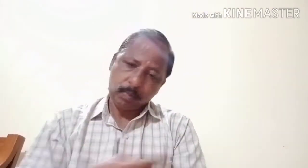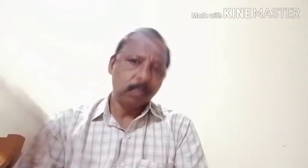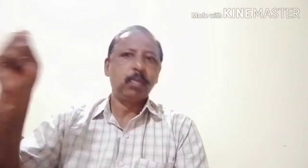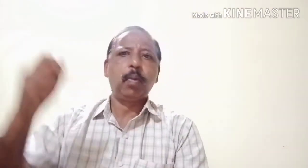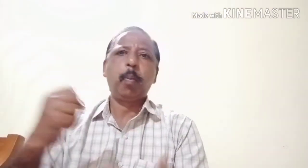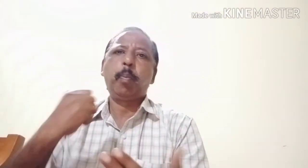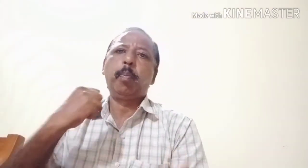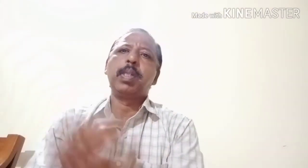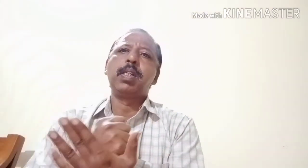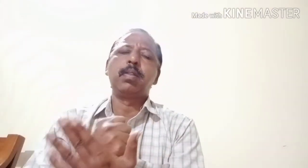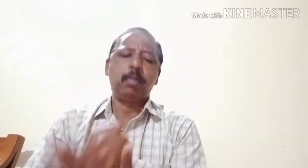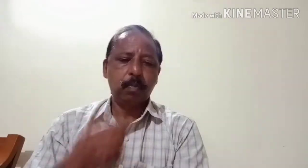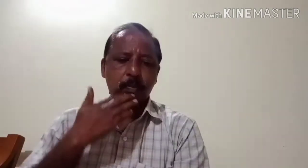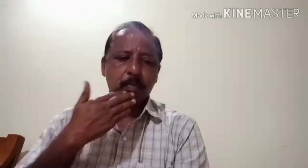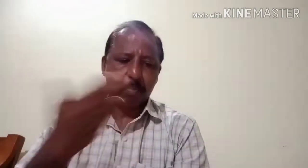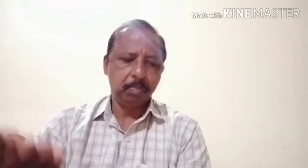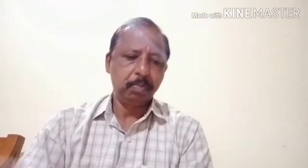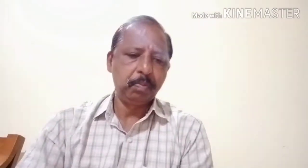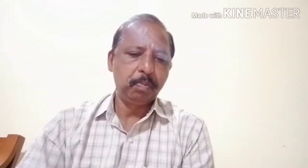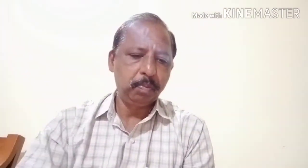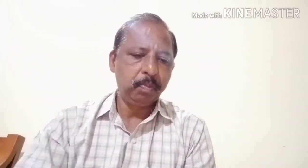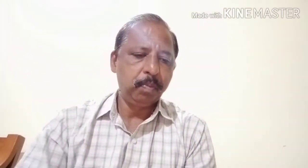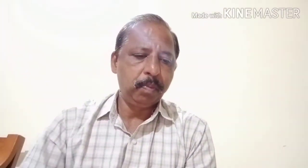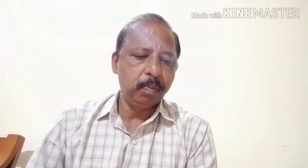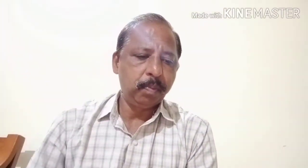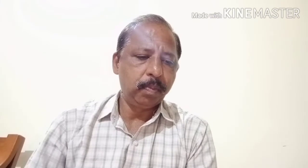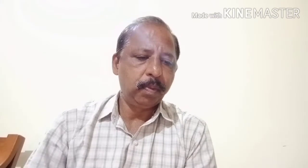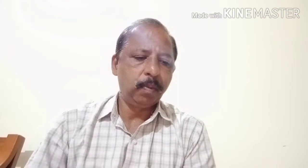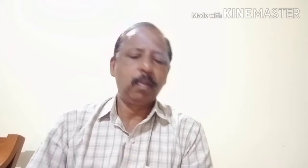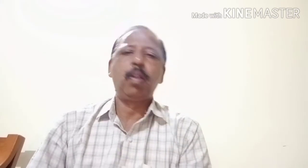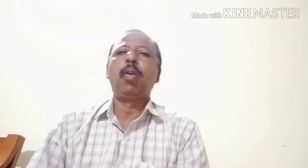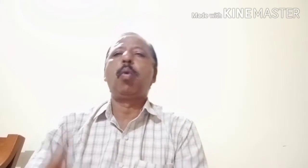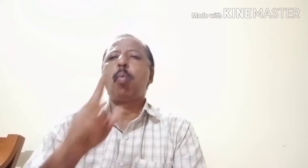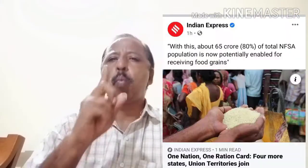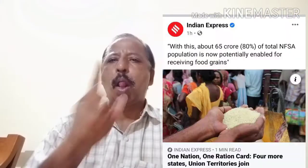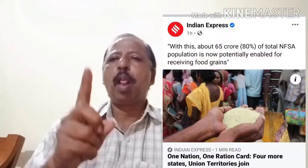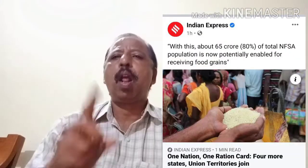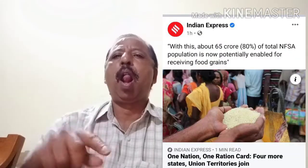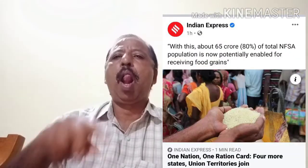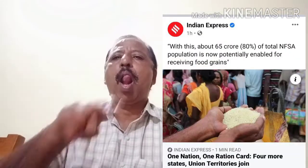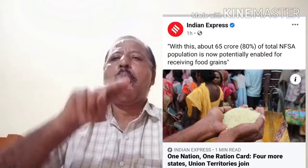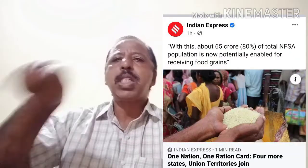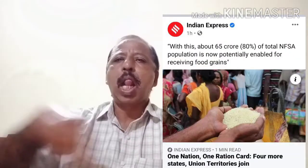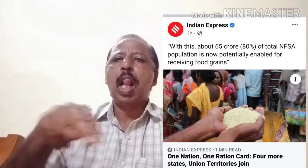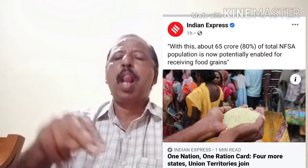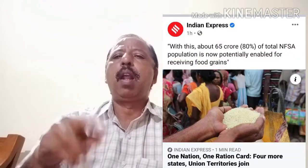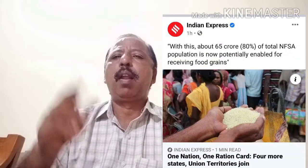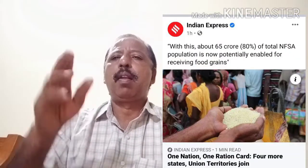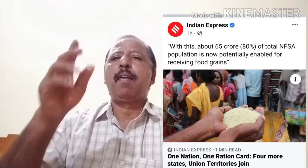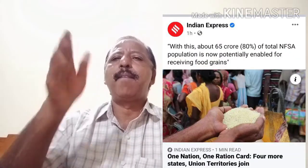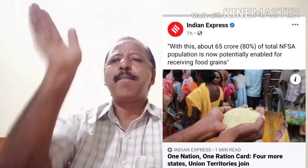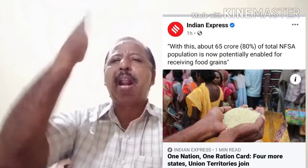Send her now back for CPI investigation. The court that the has now agreed to deny the government's report.